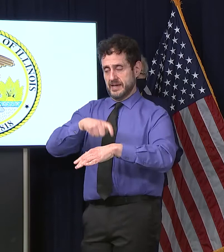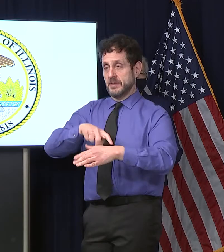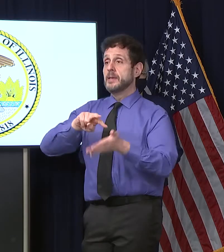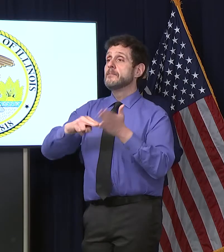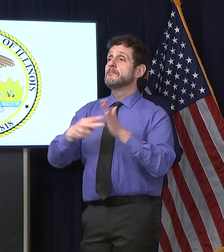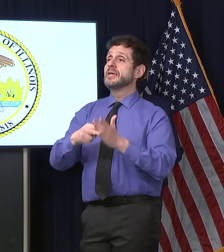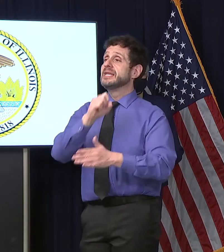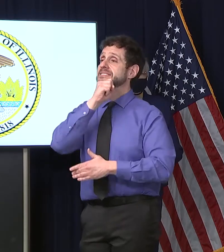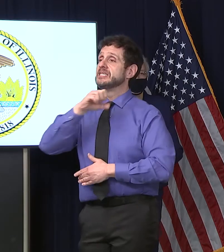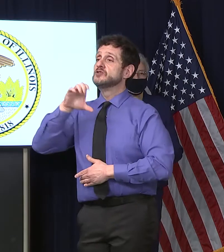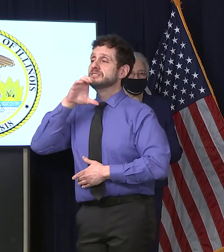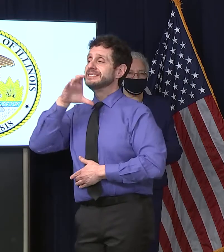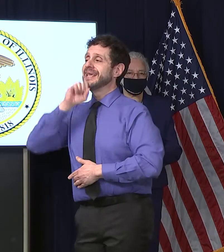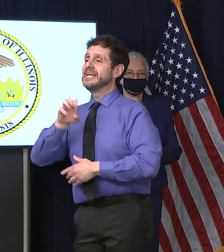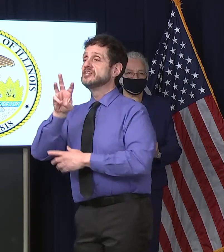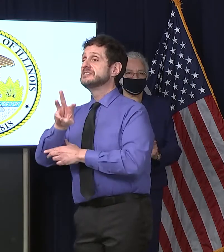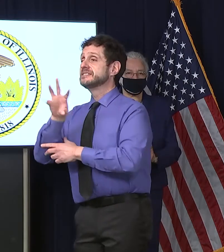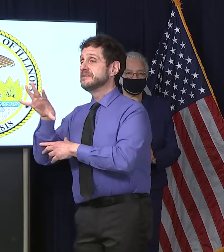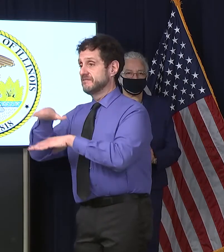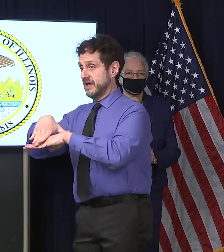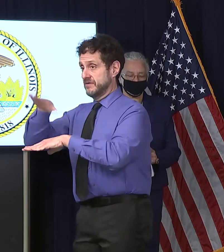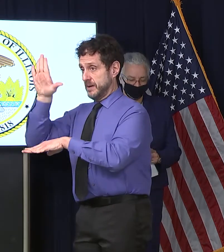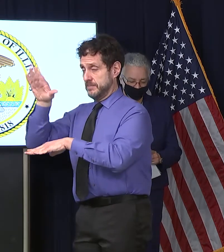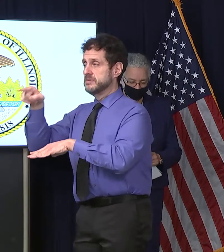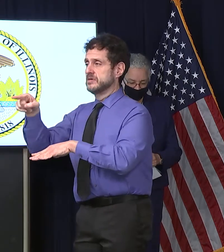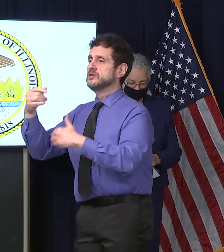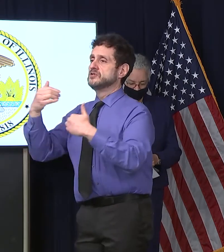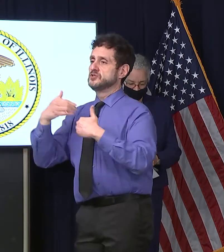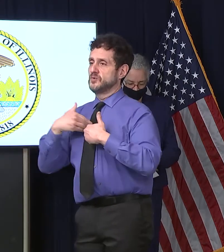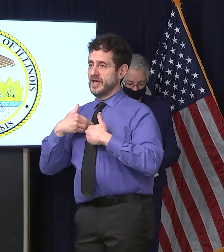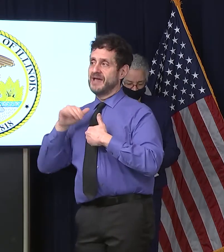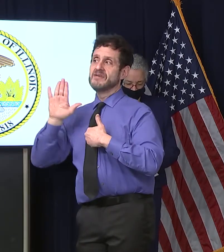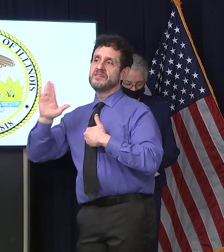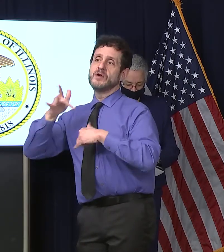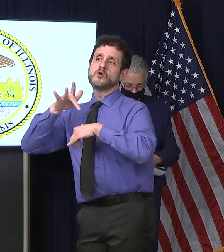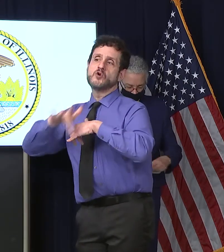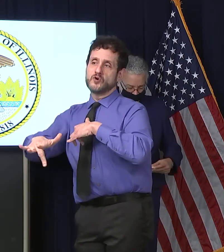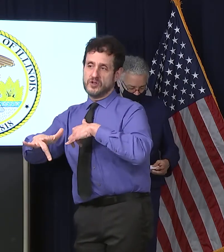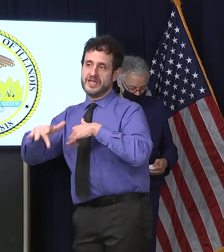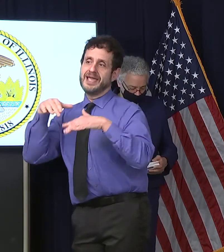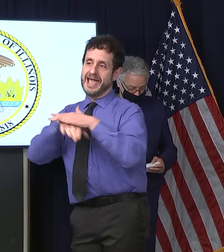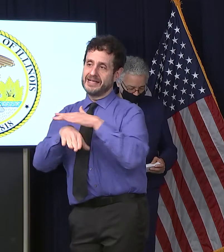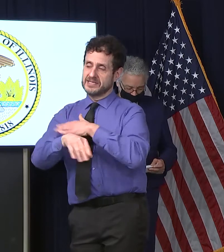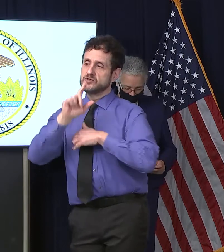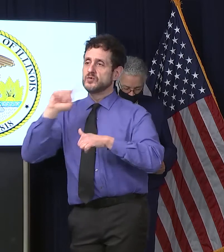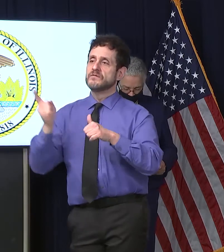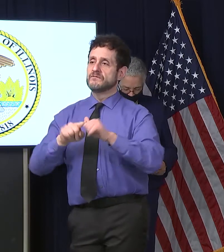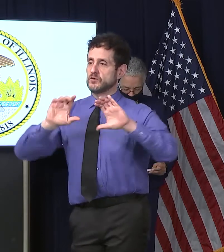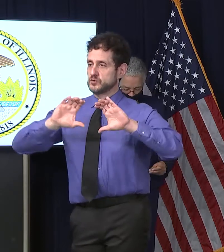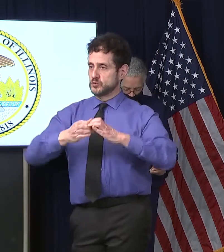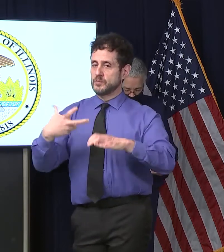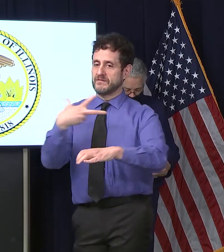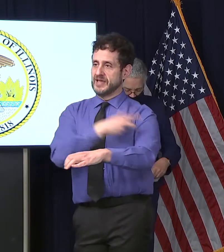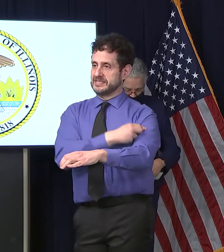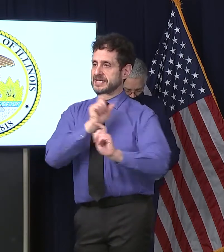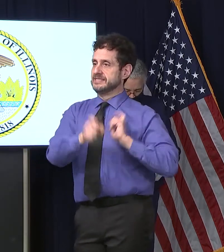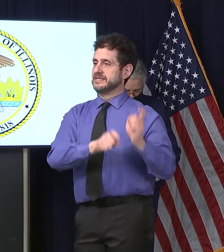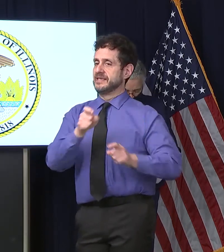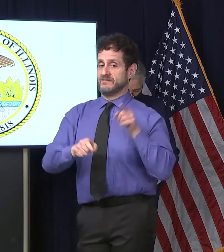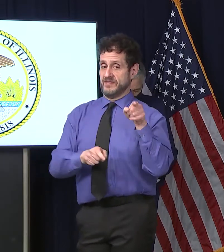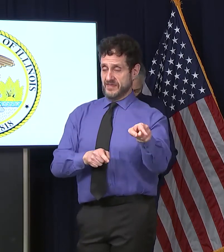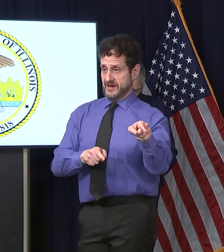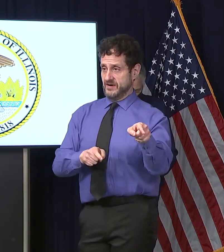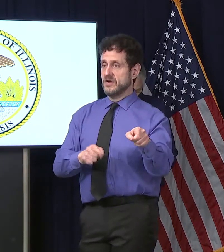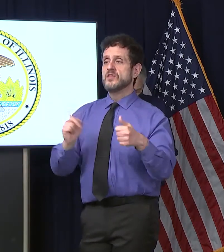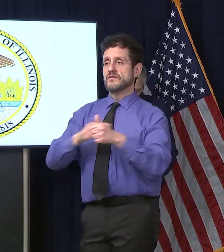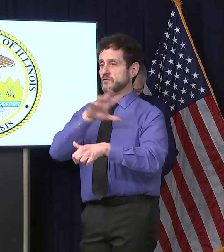seniors 65 and older to have exclusive early access to the first batch of vaccination